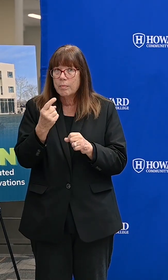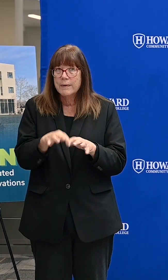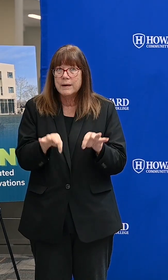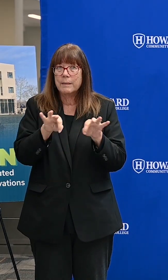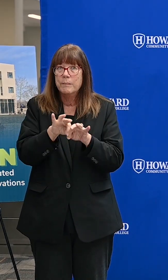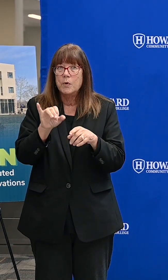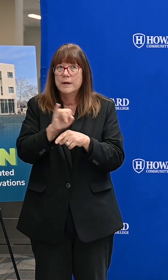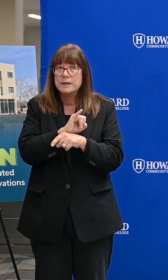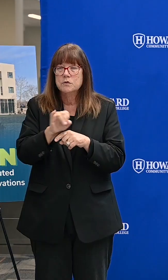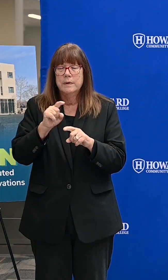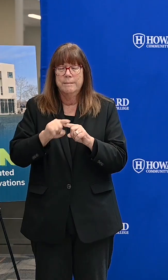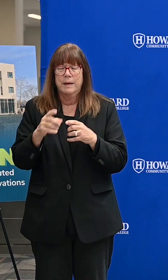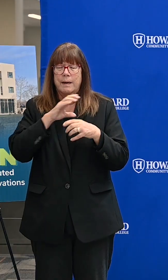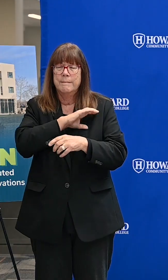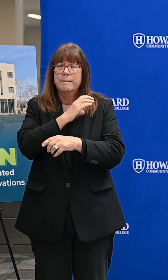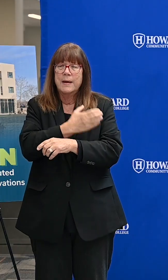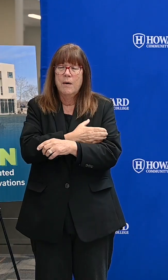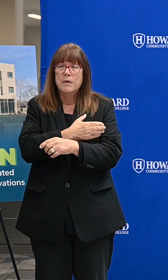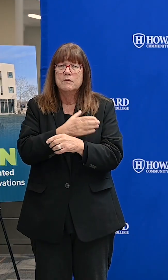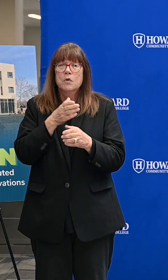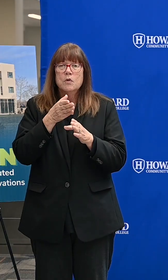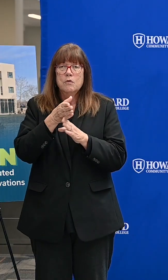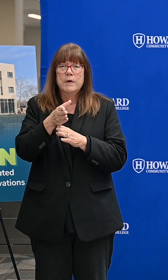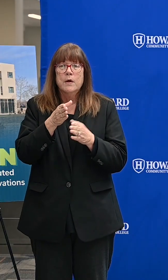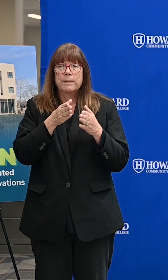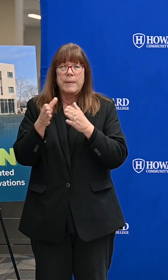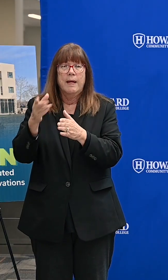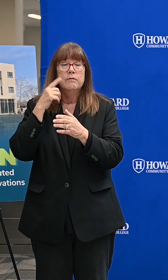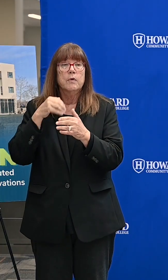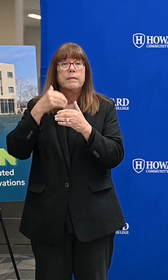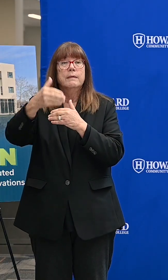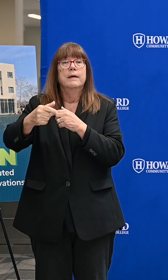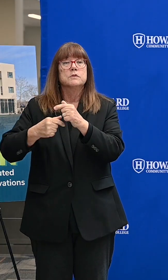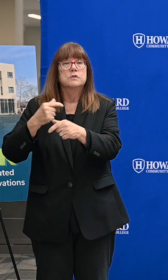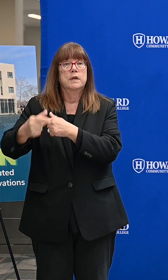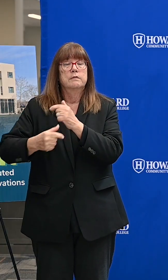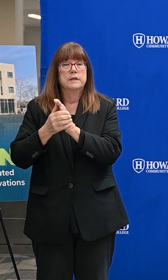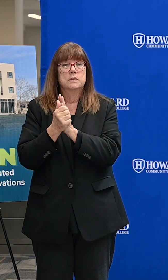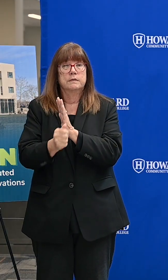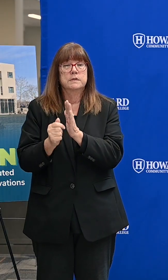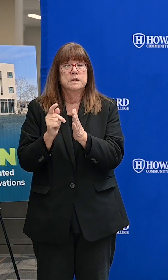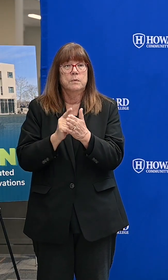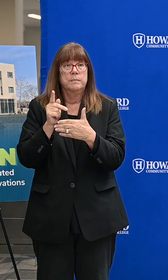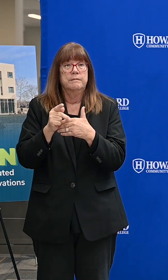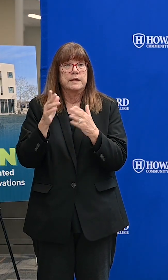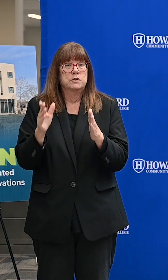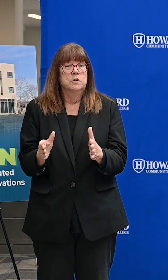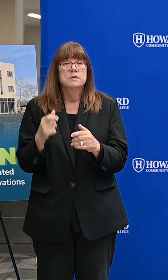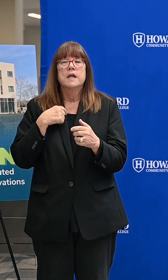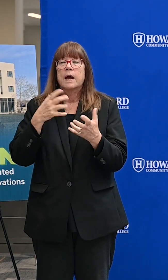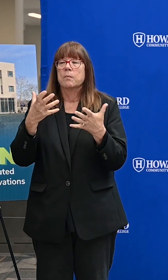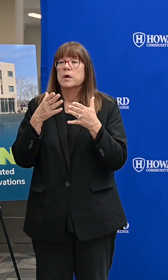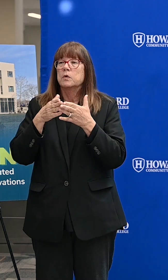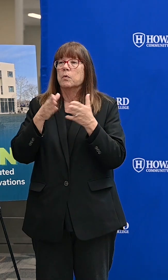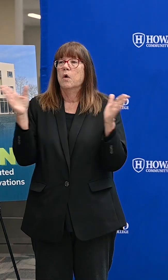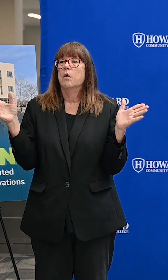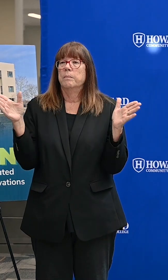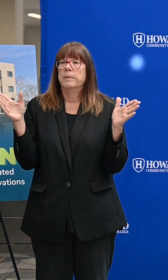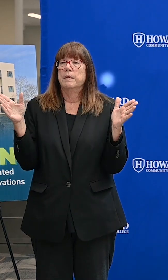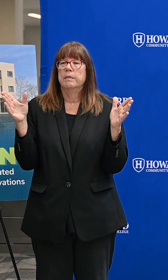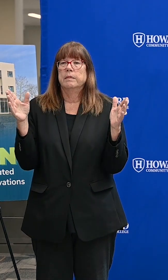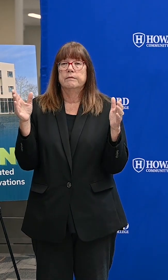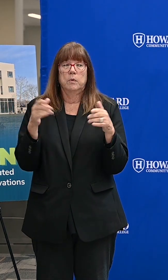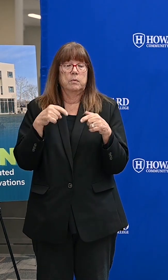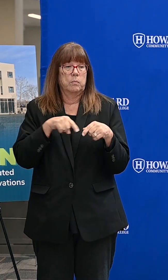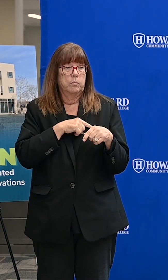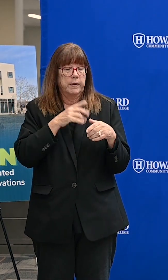powerful career pathway for the next generation of skilled professionals. At this time, I'd like to open the floor. This concludes